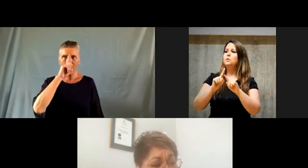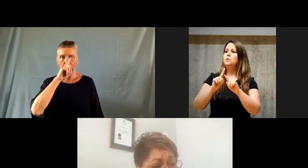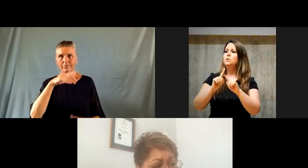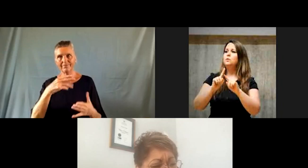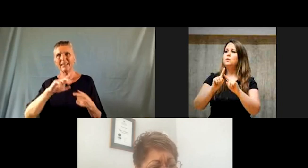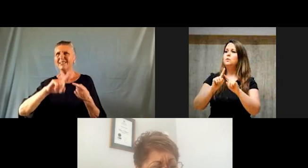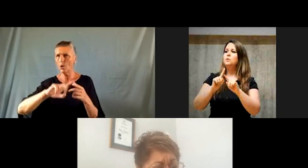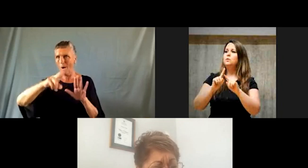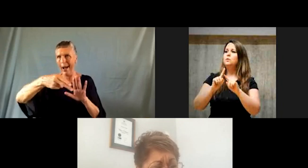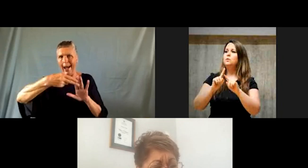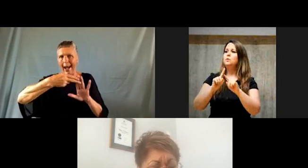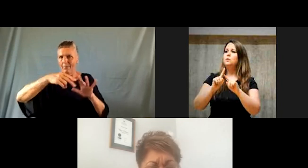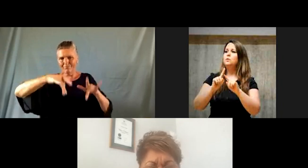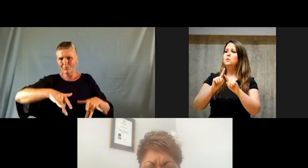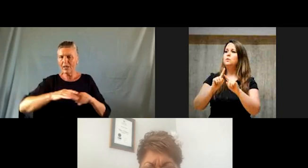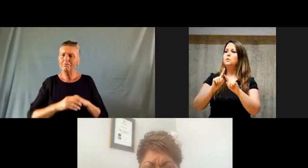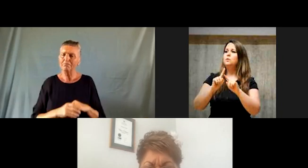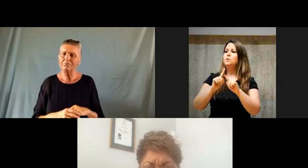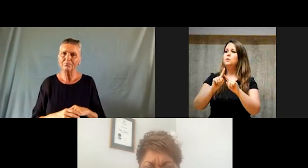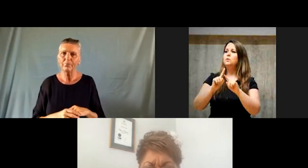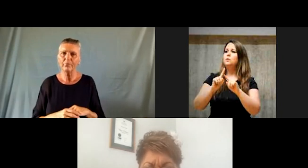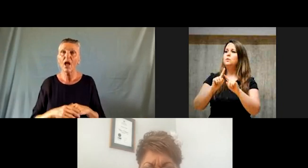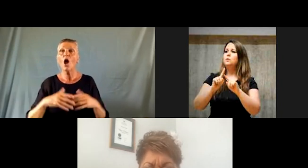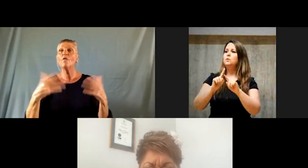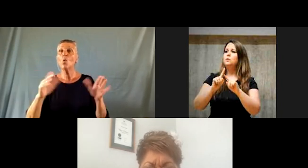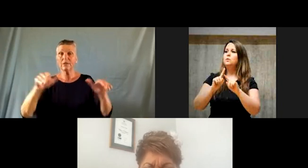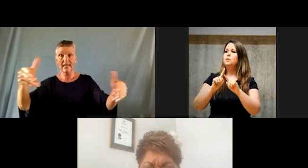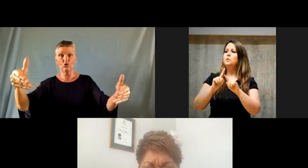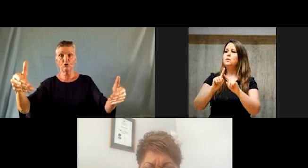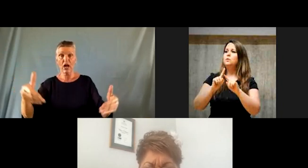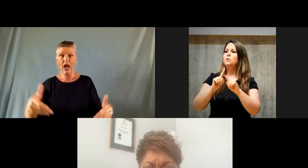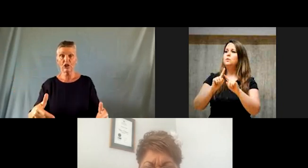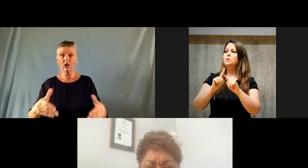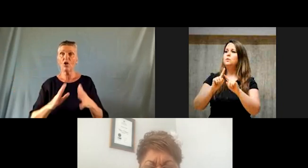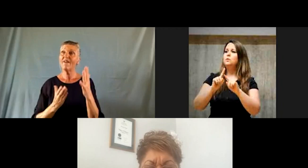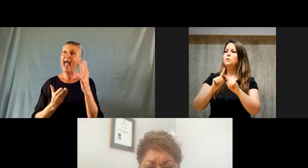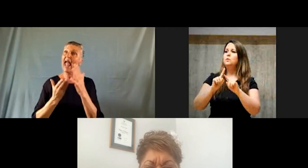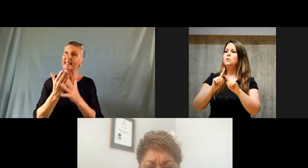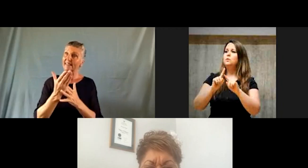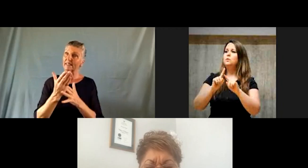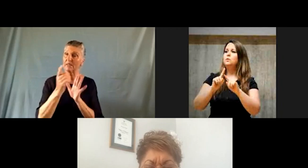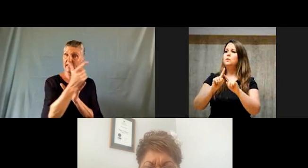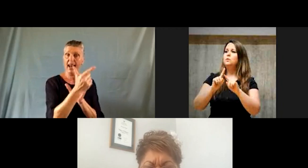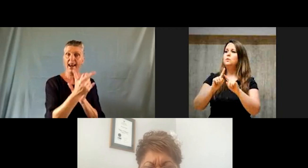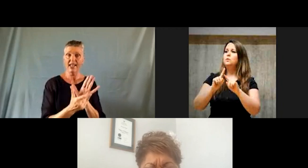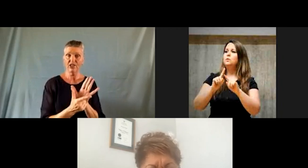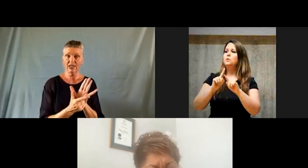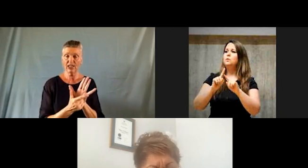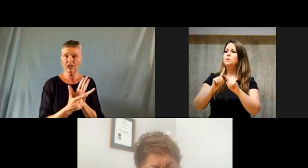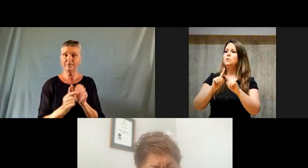naming, to find the right name, and of course, the introduction of accessibility legislation